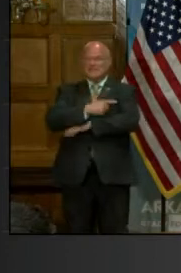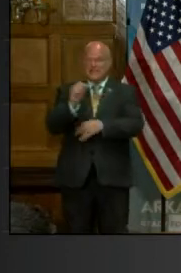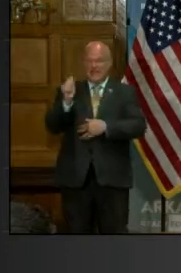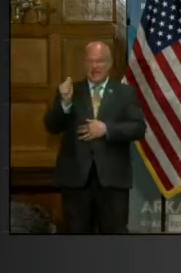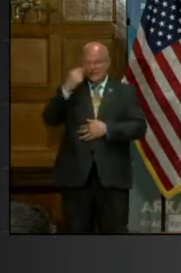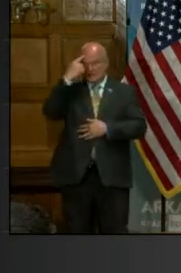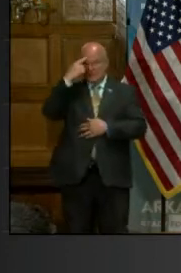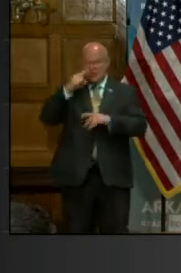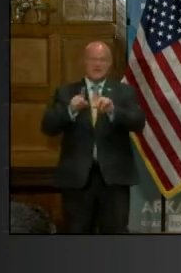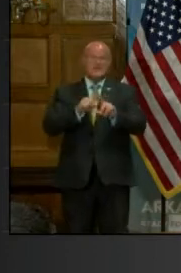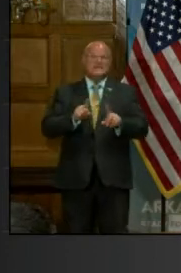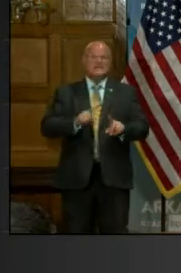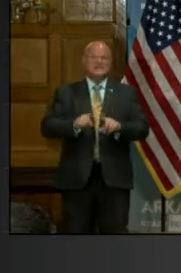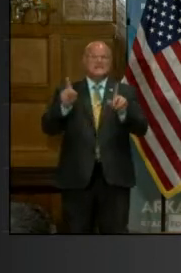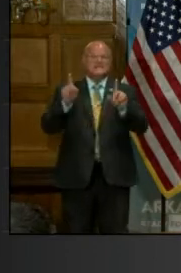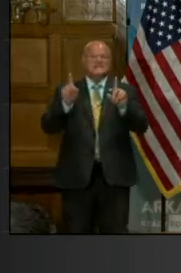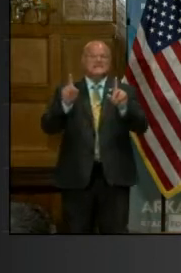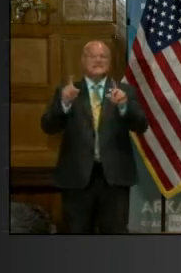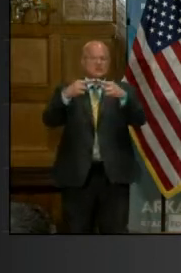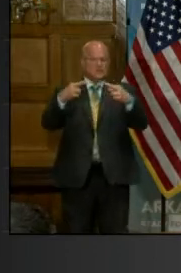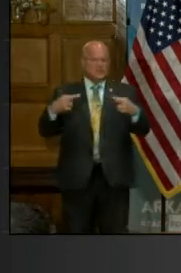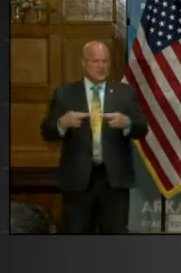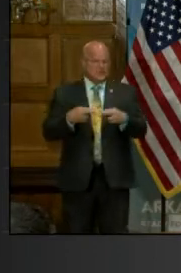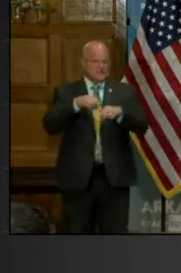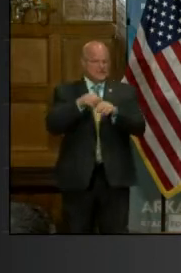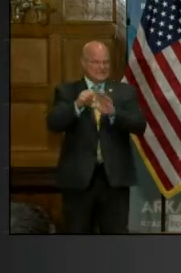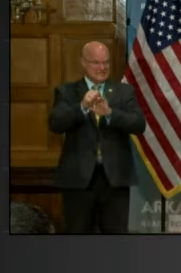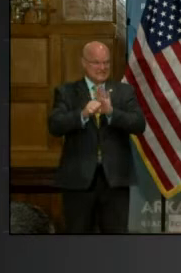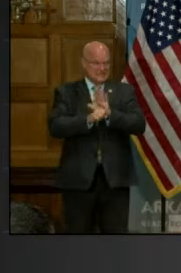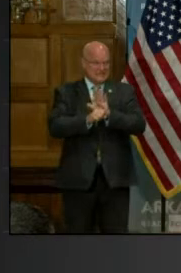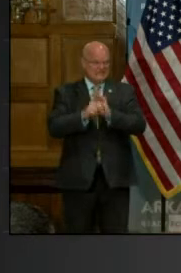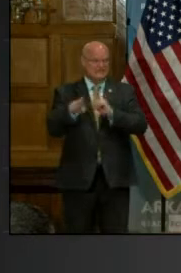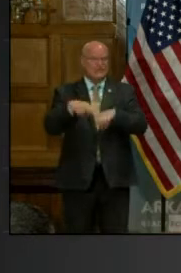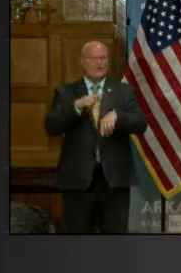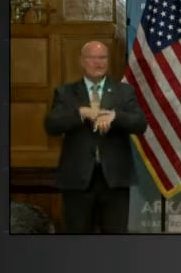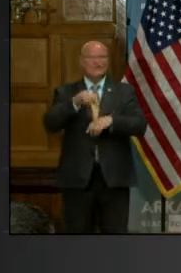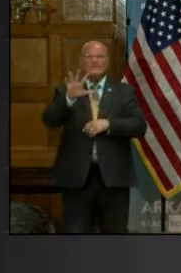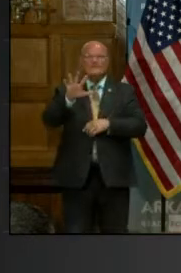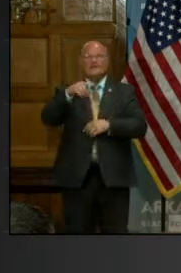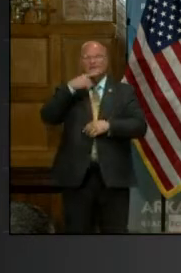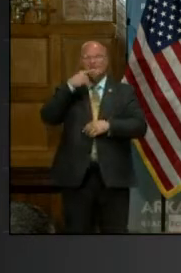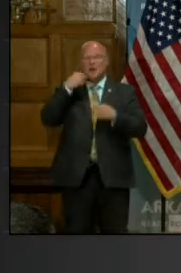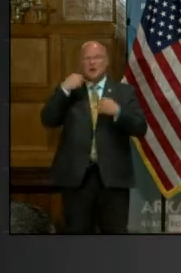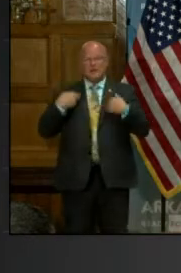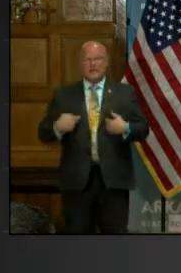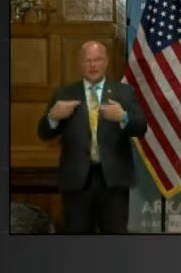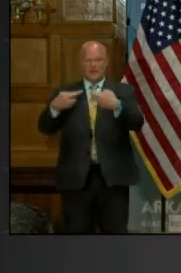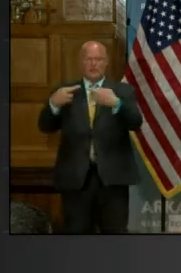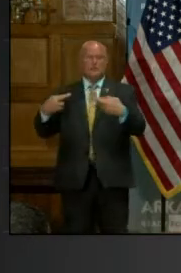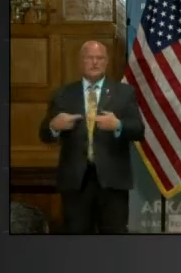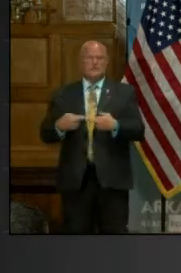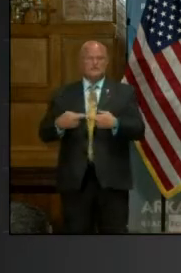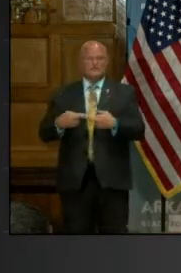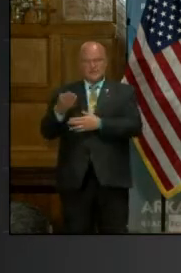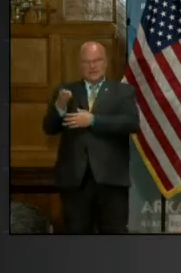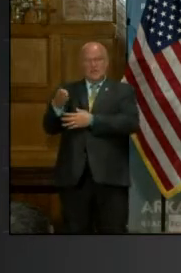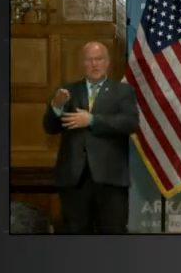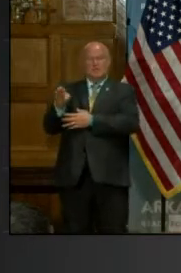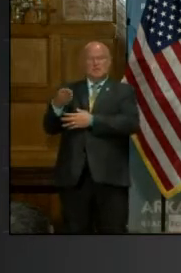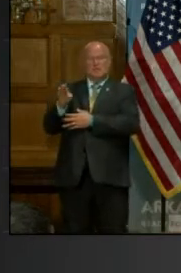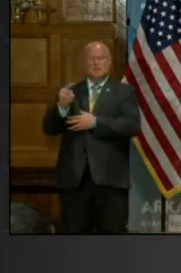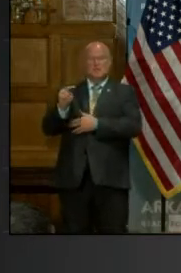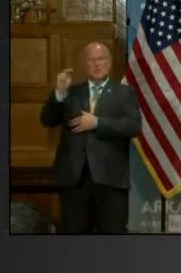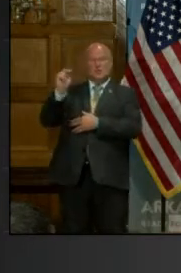rolling average for the different regions of our state, of course the 5 public health regions. The blue is